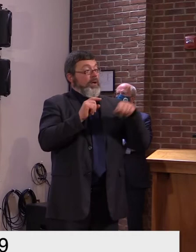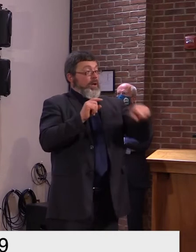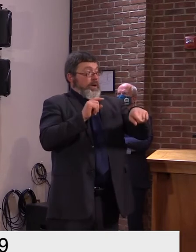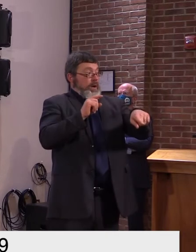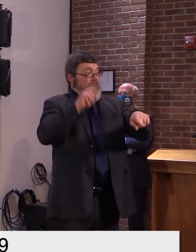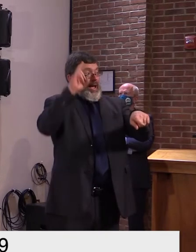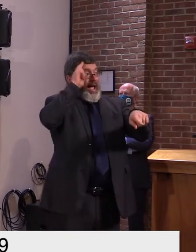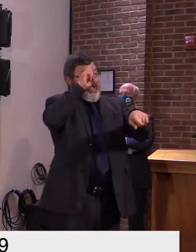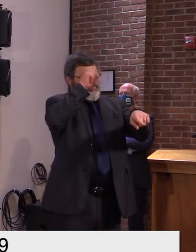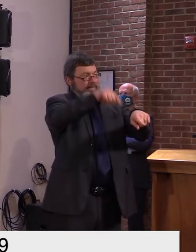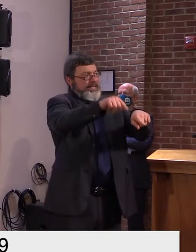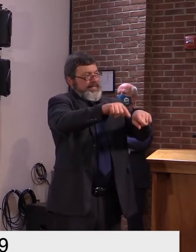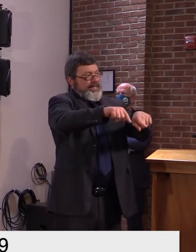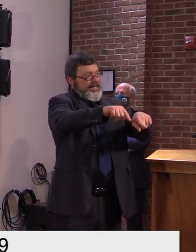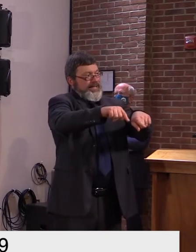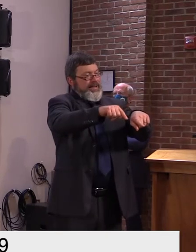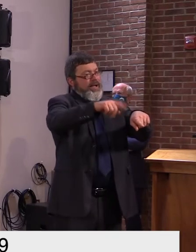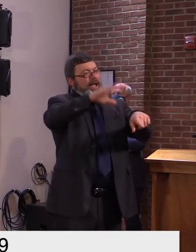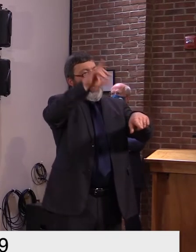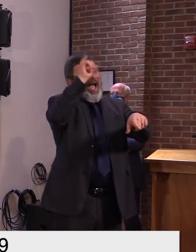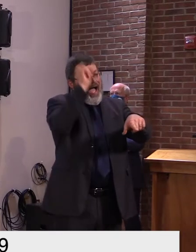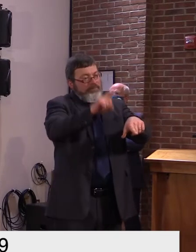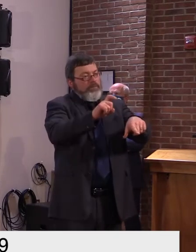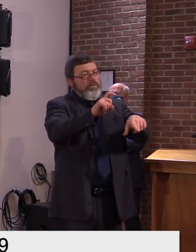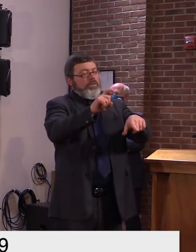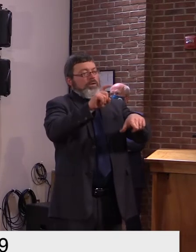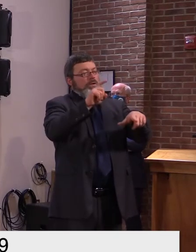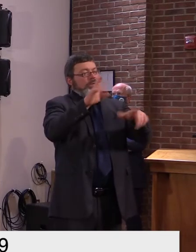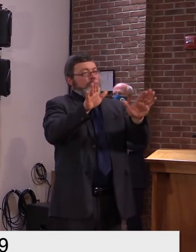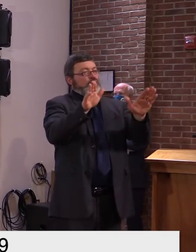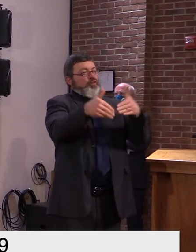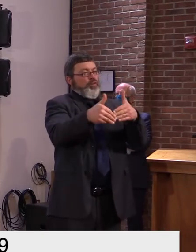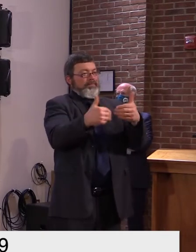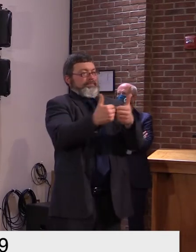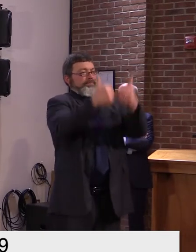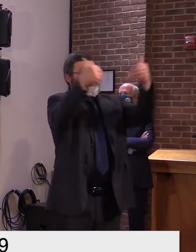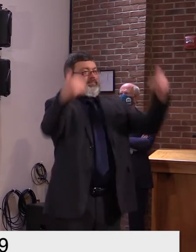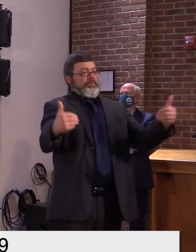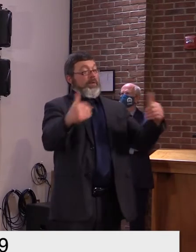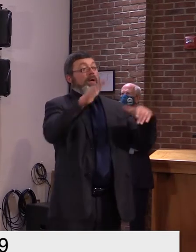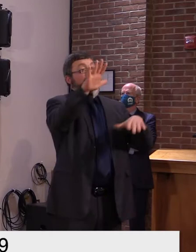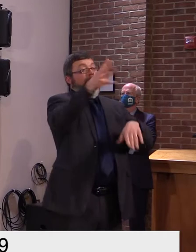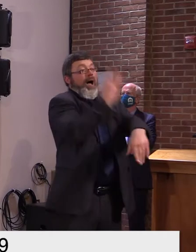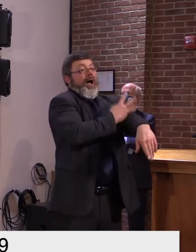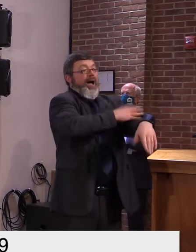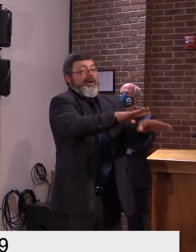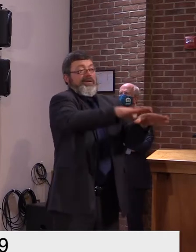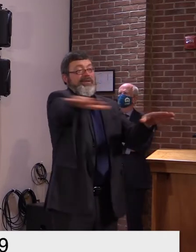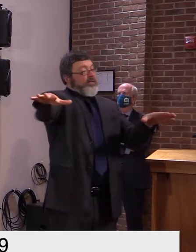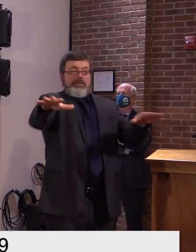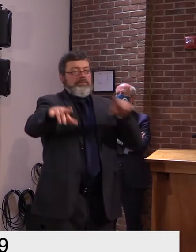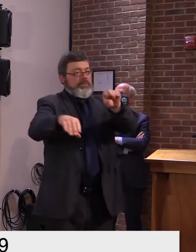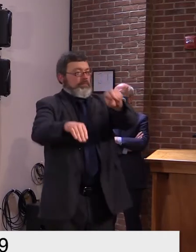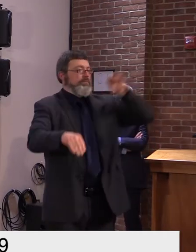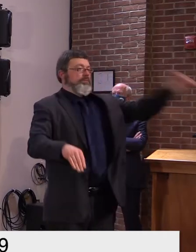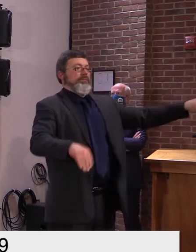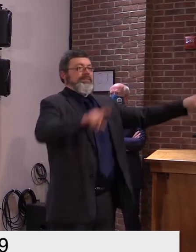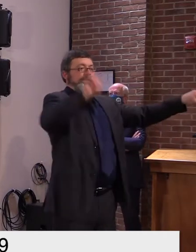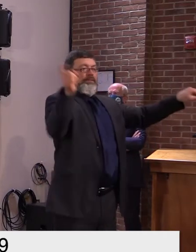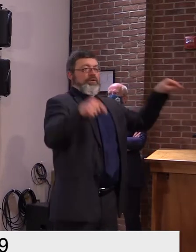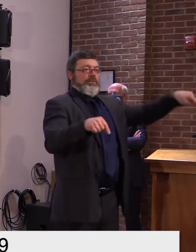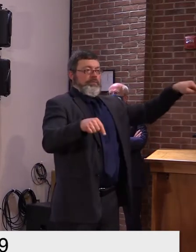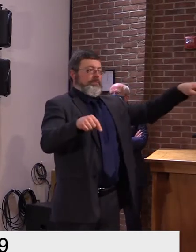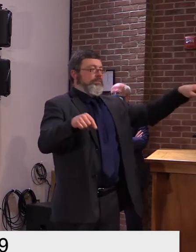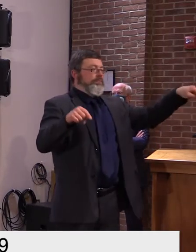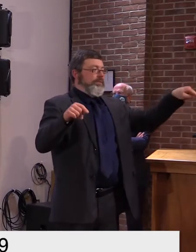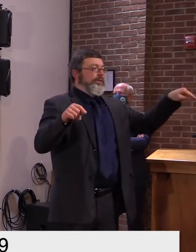patient getting the treatment. And that would take away from people who are getting chemotherapy and other infusions at that